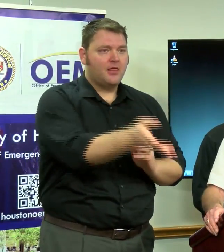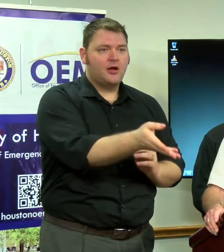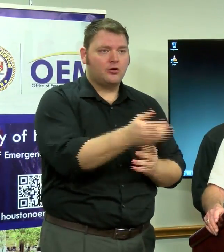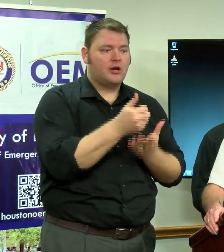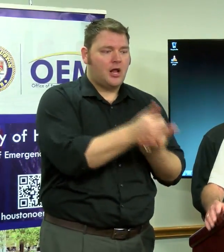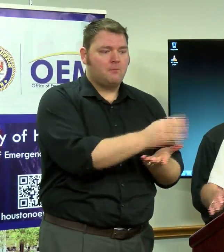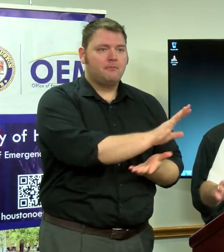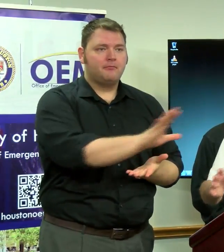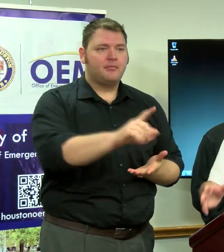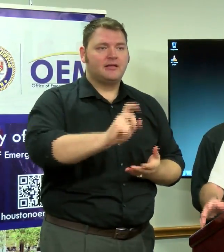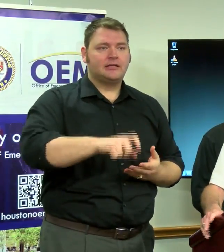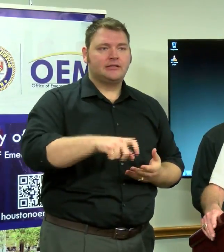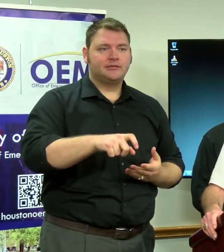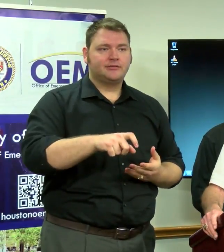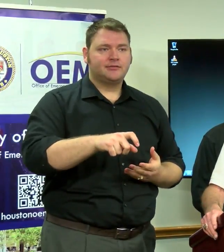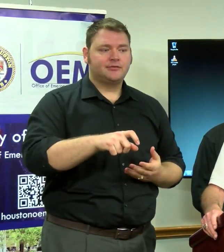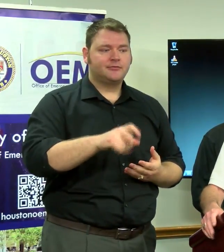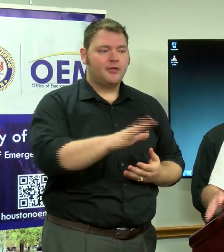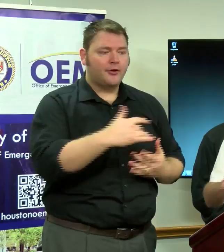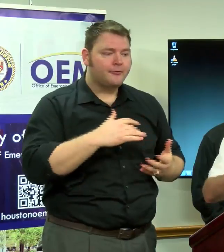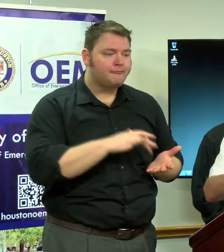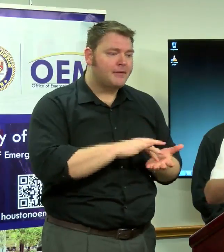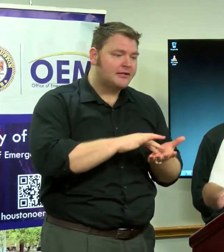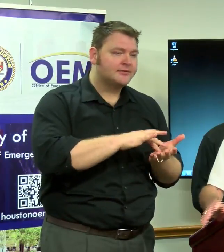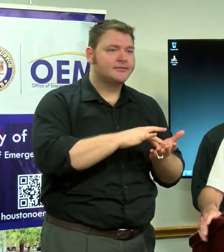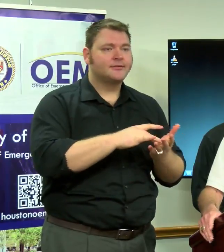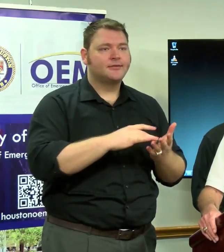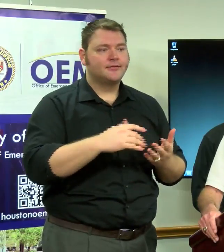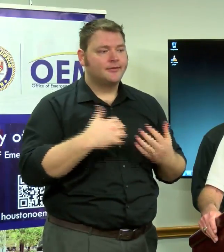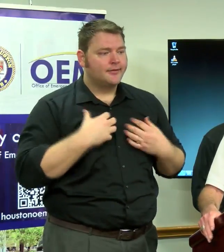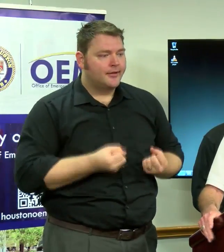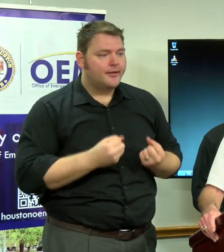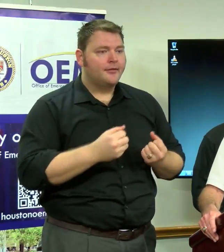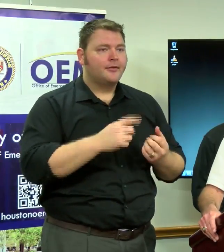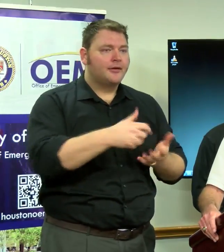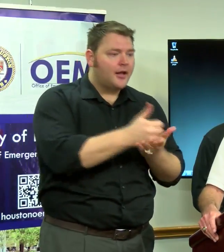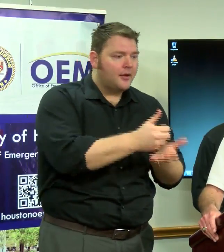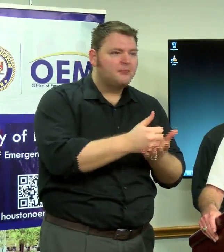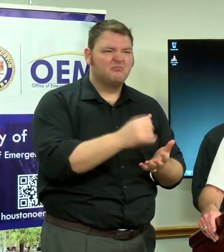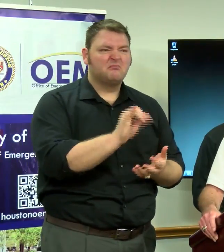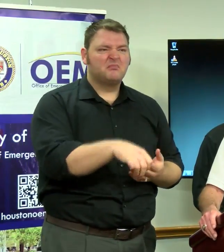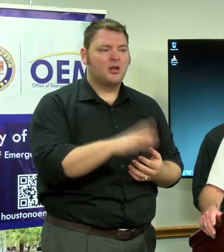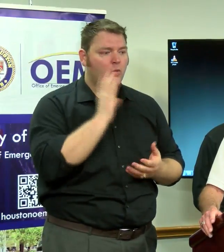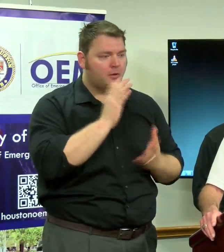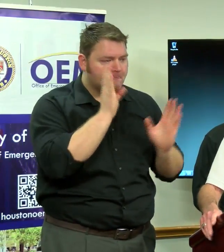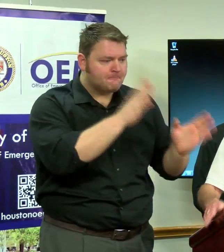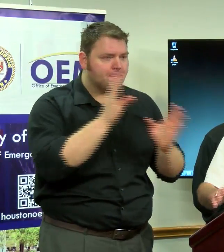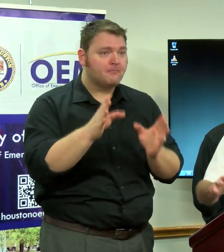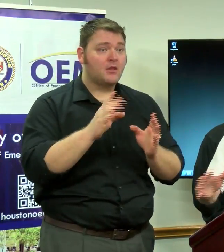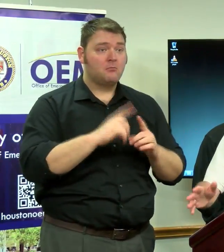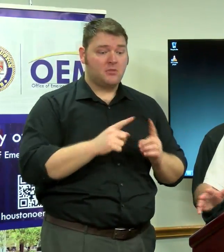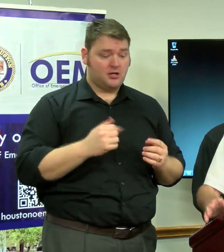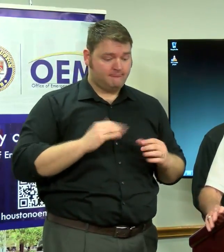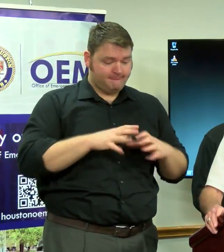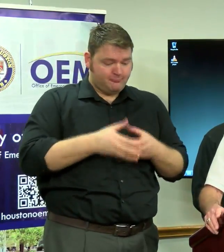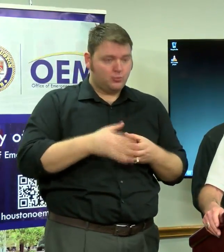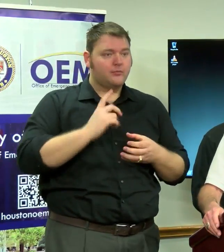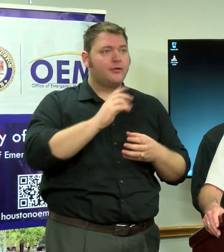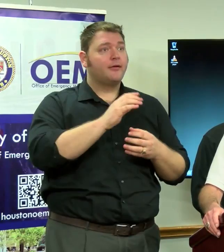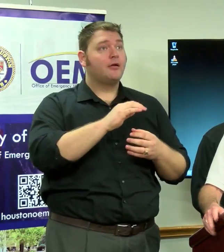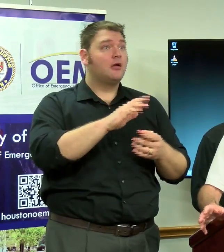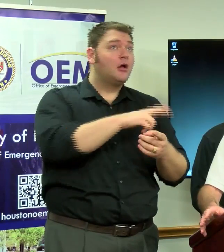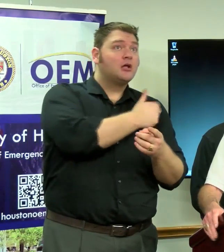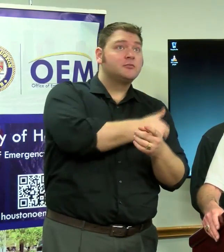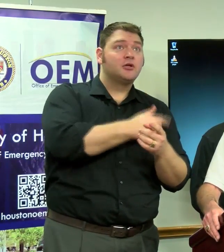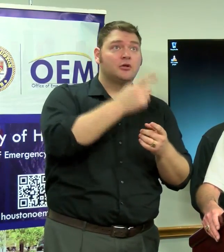folks. But we have somebody that's coordinating with the hospitals to make sure that if they're overloaded, people are moved to the